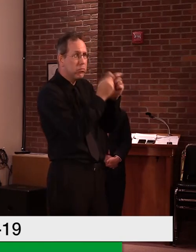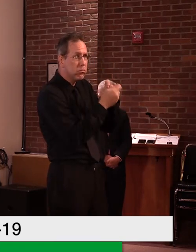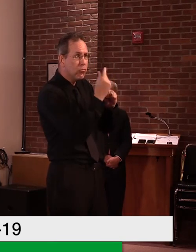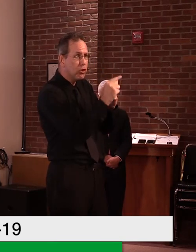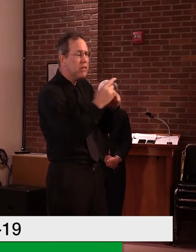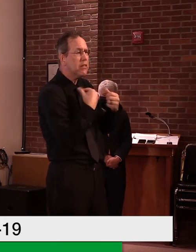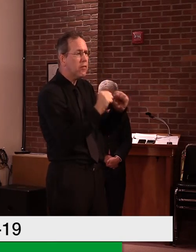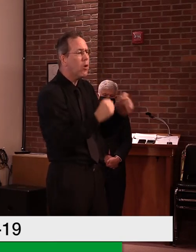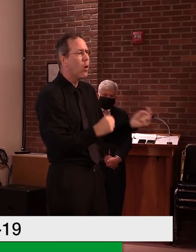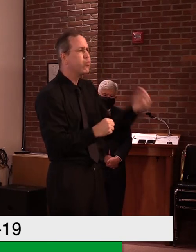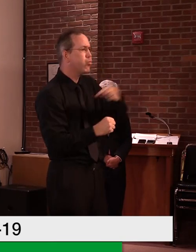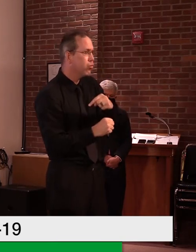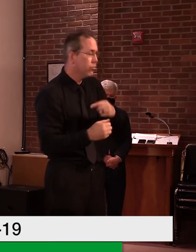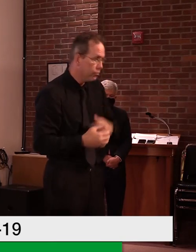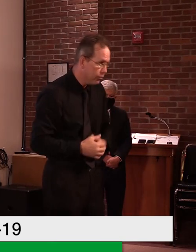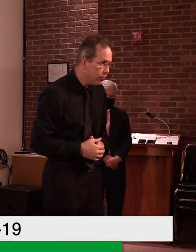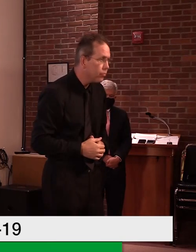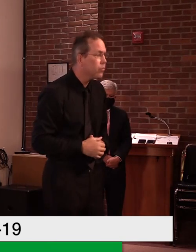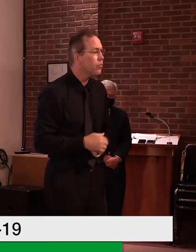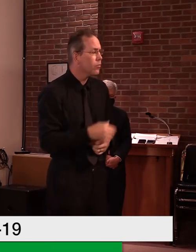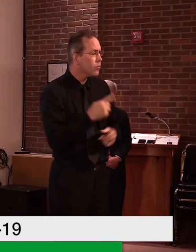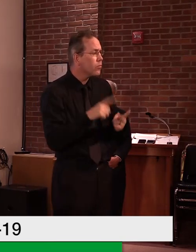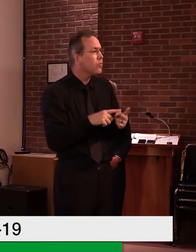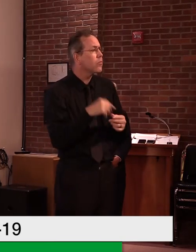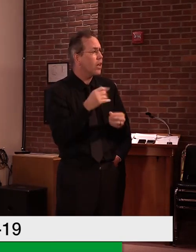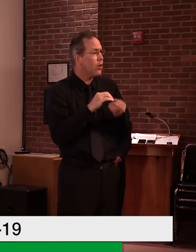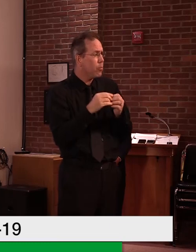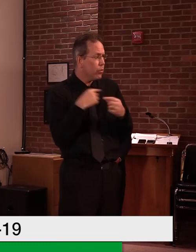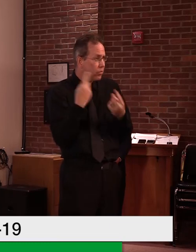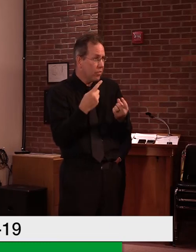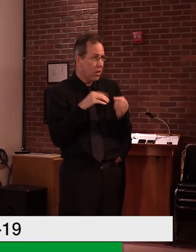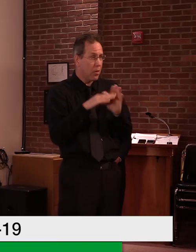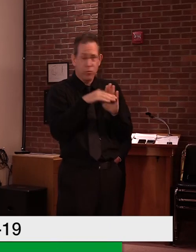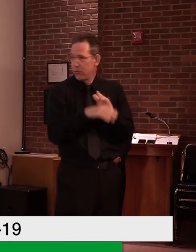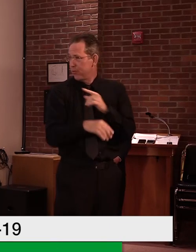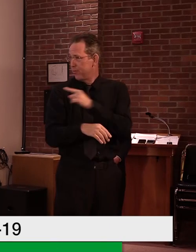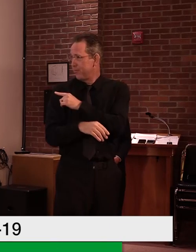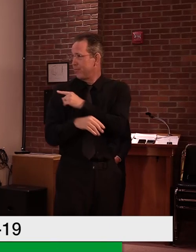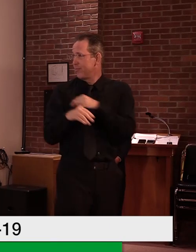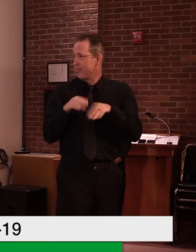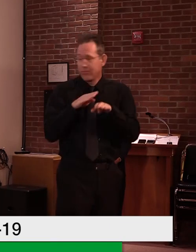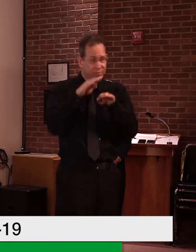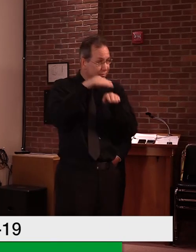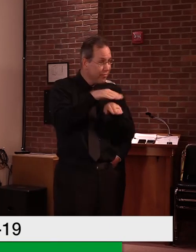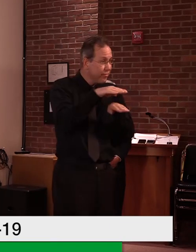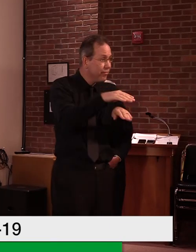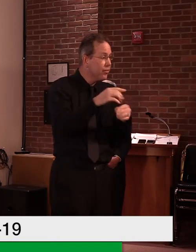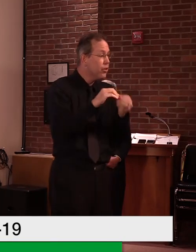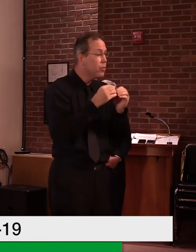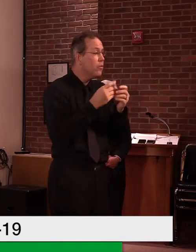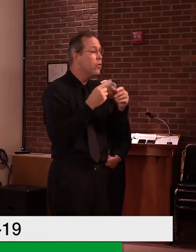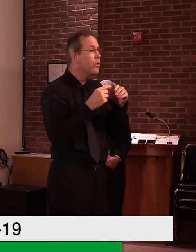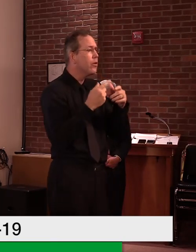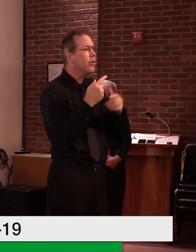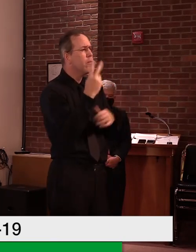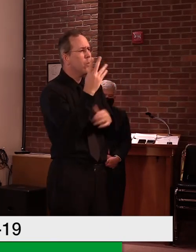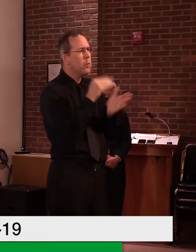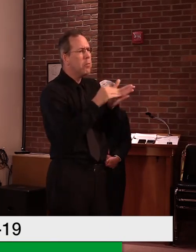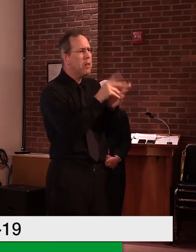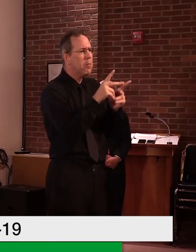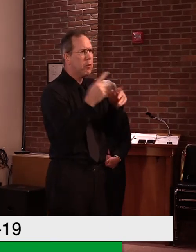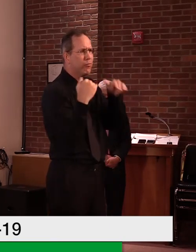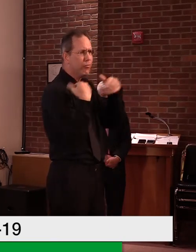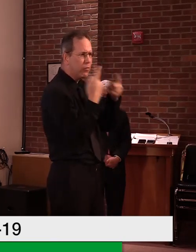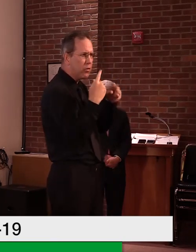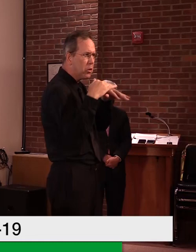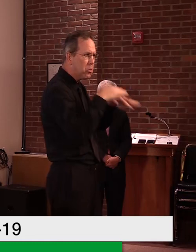July, again, lowering this week to about 4.4 million. Again, this is reflective of the case growth we